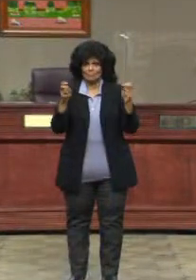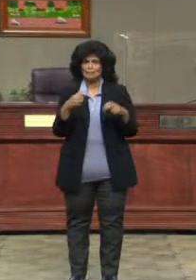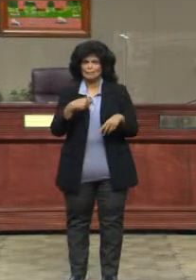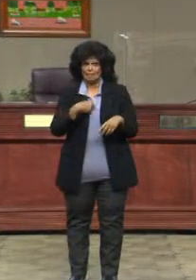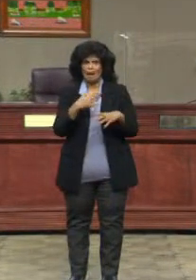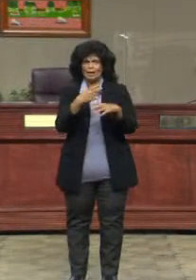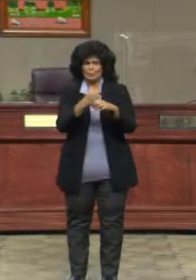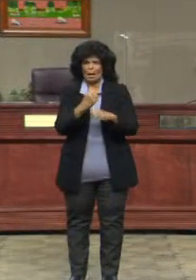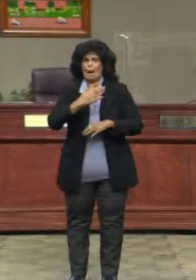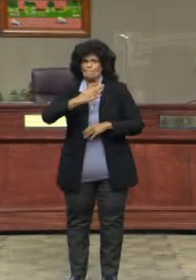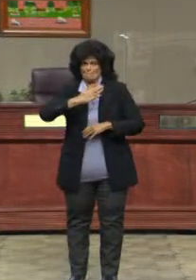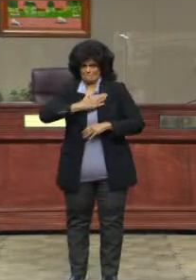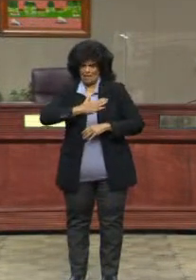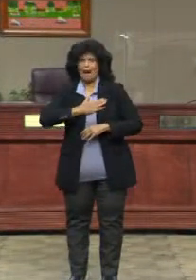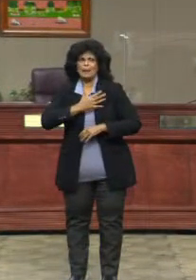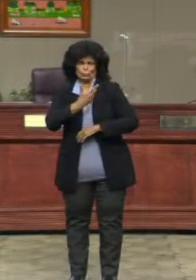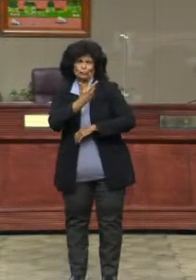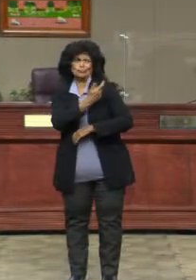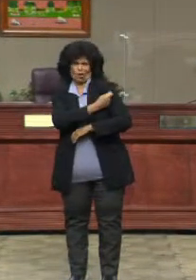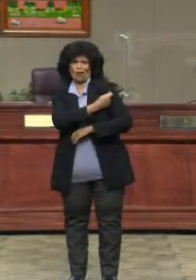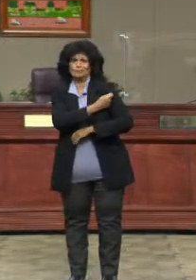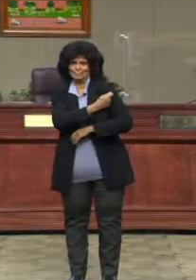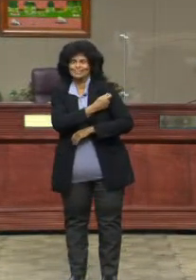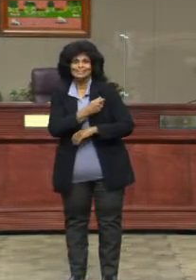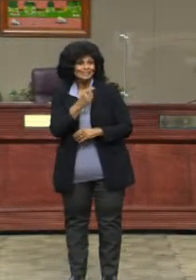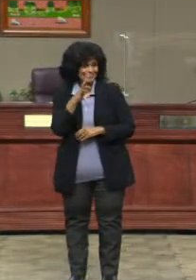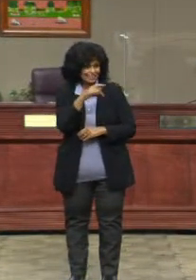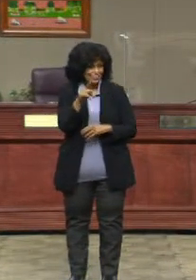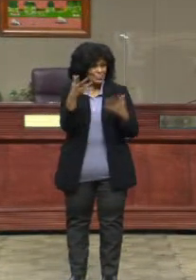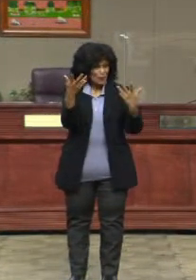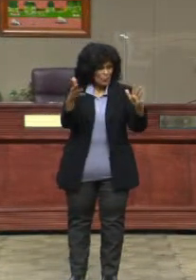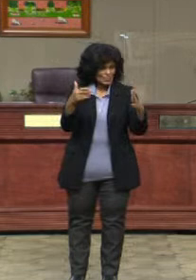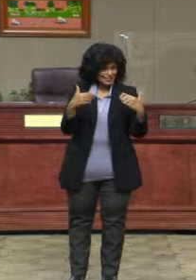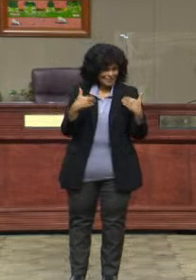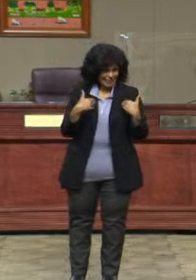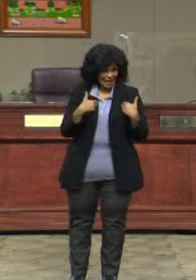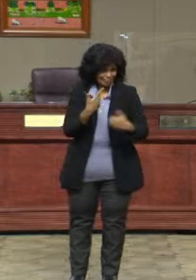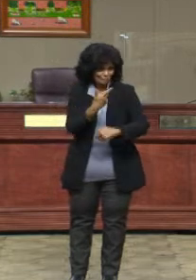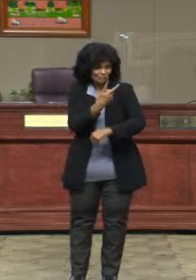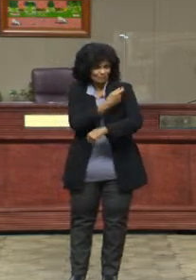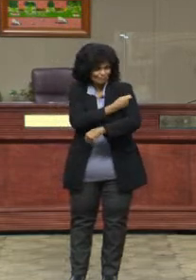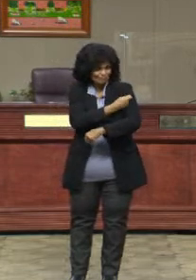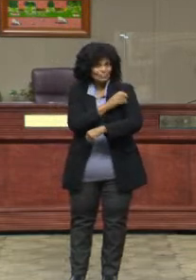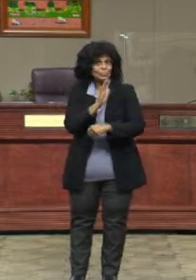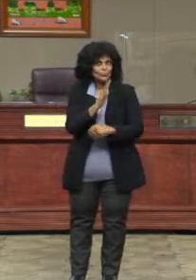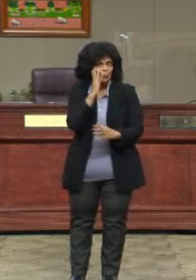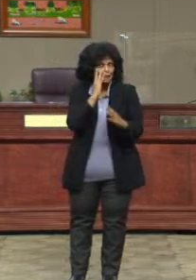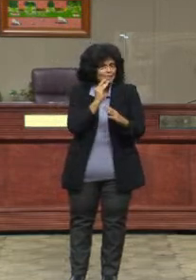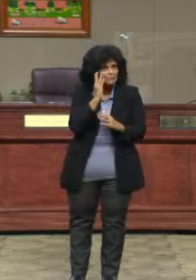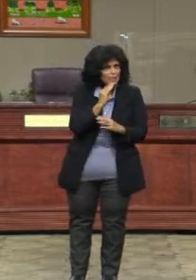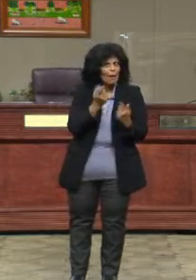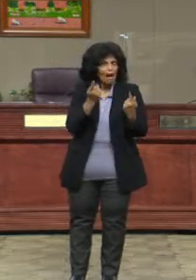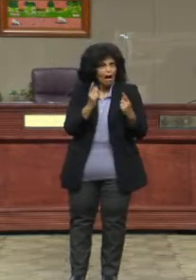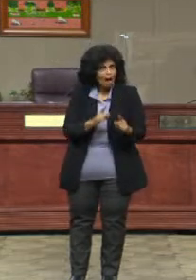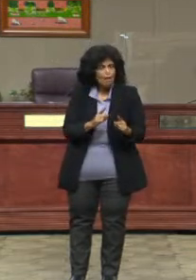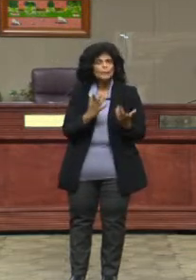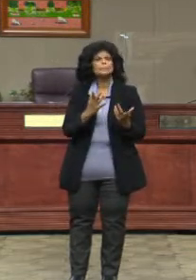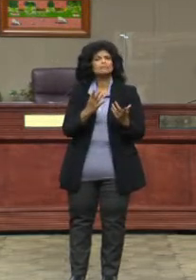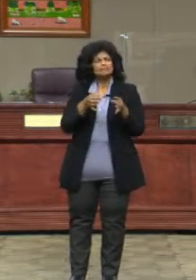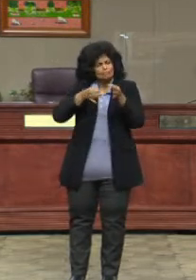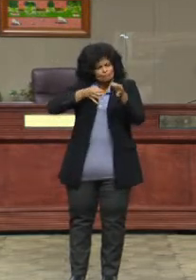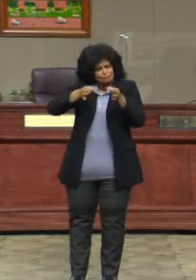who have already received our COVID-19 shots, I would urge you to share your experience on social